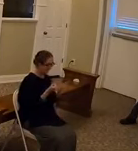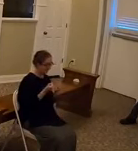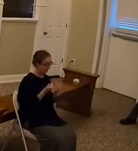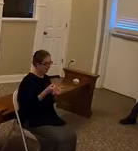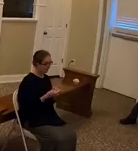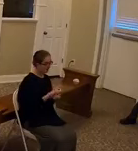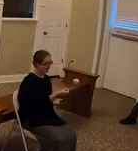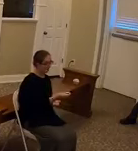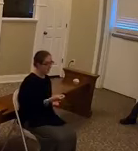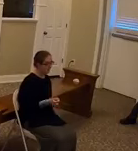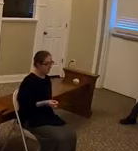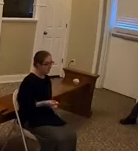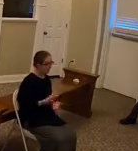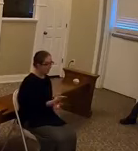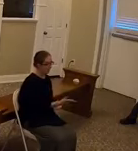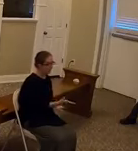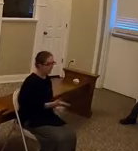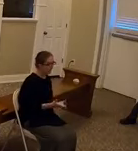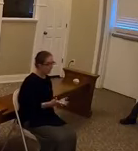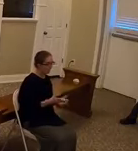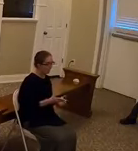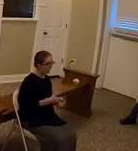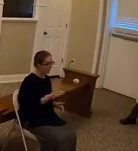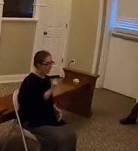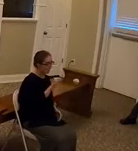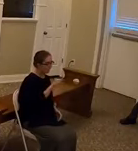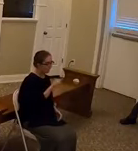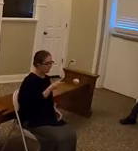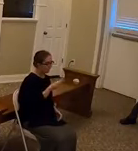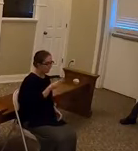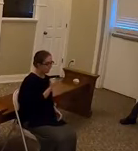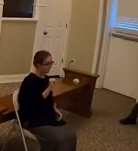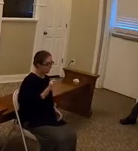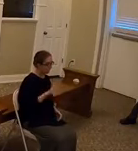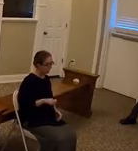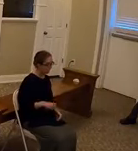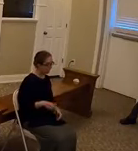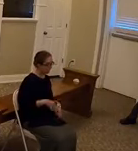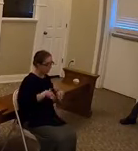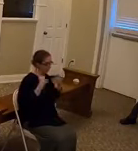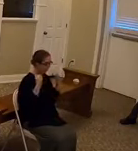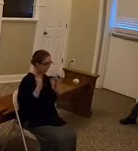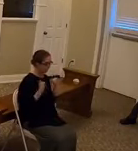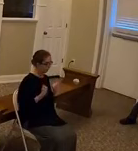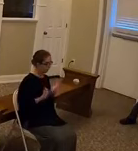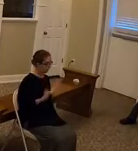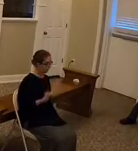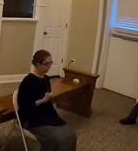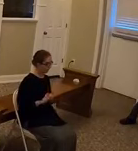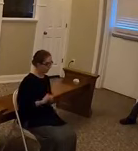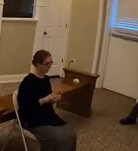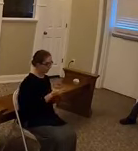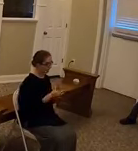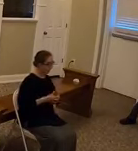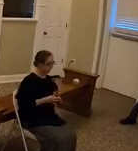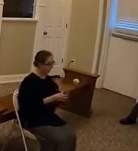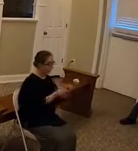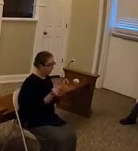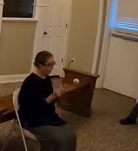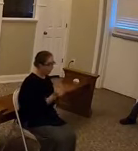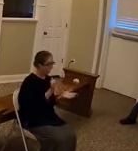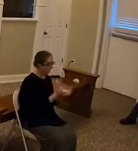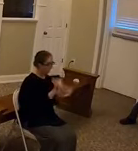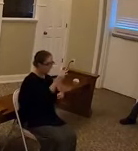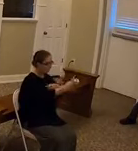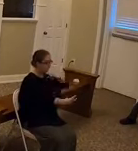money. But the thing that was impressive about him was there was a garment on him that identified him with